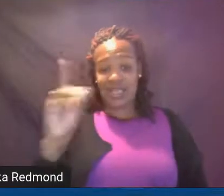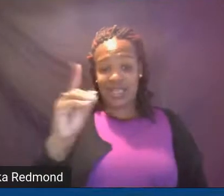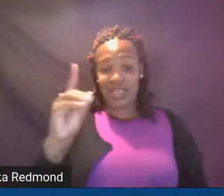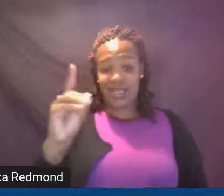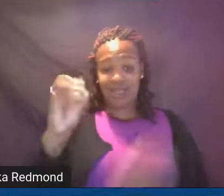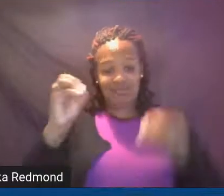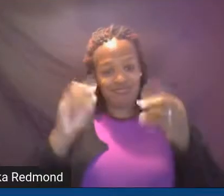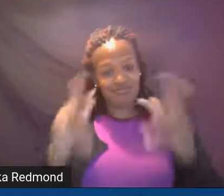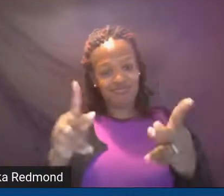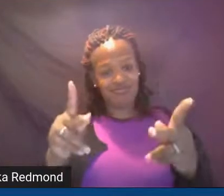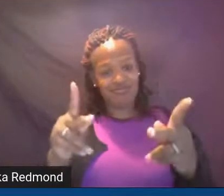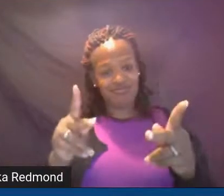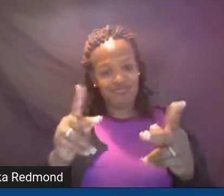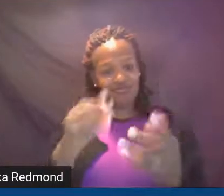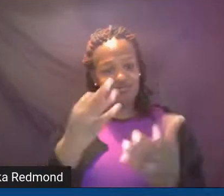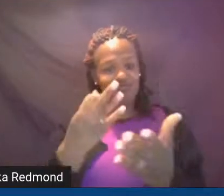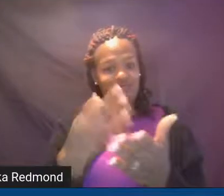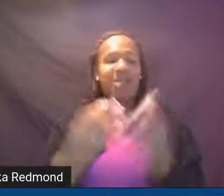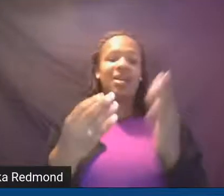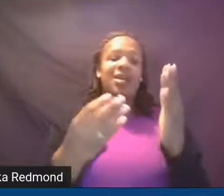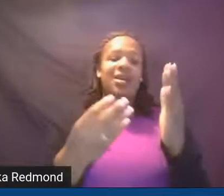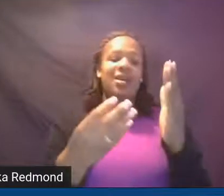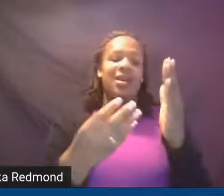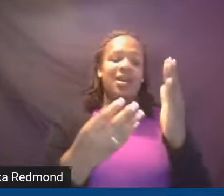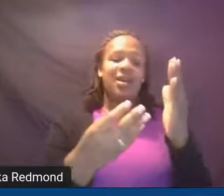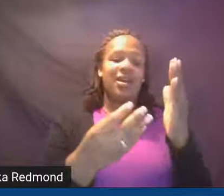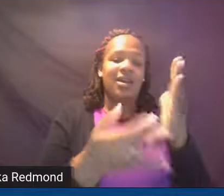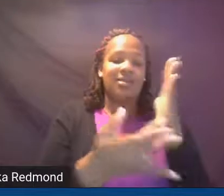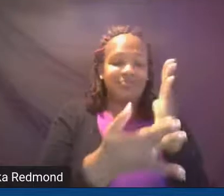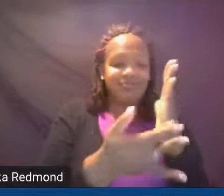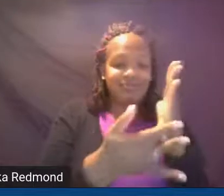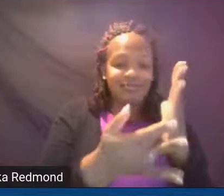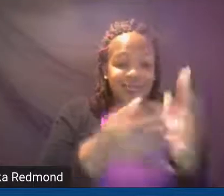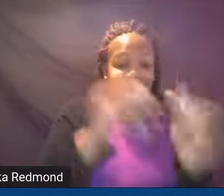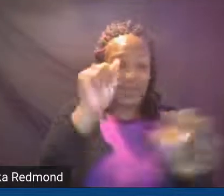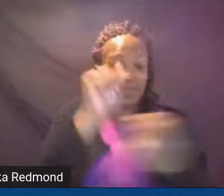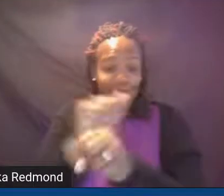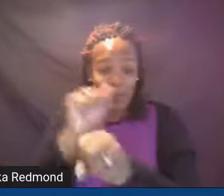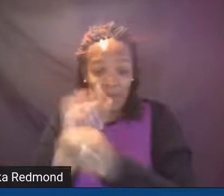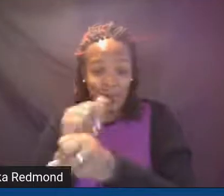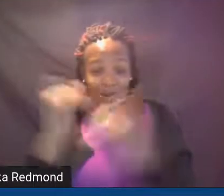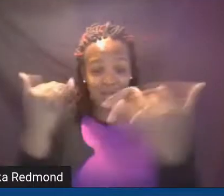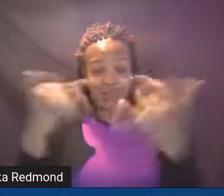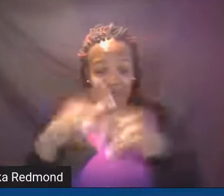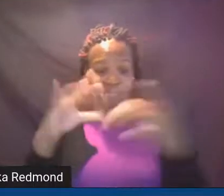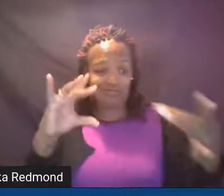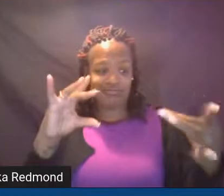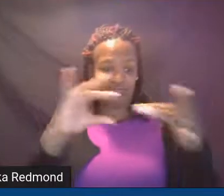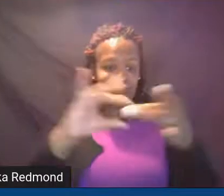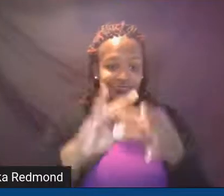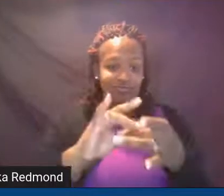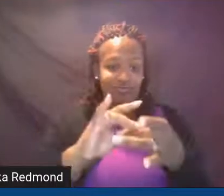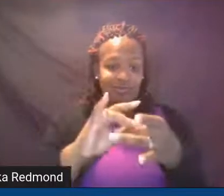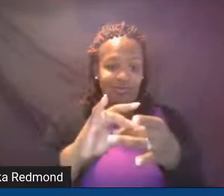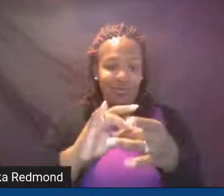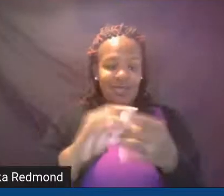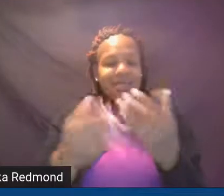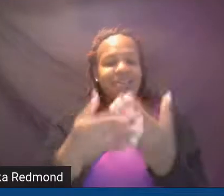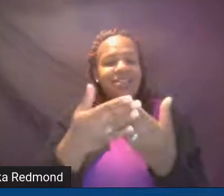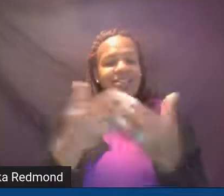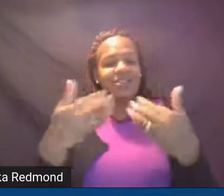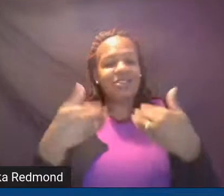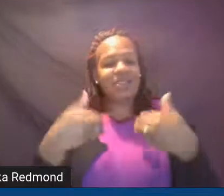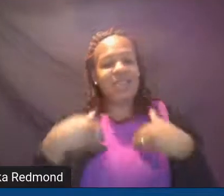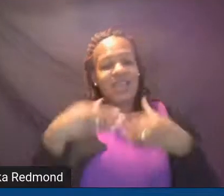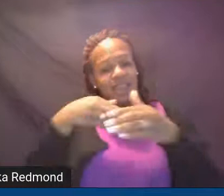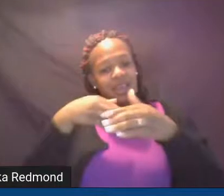technology and the workforce of today, it's possible for people to have much more equal access to